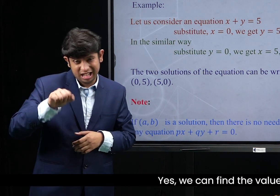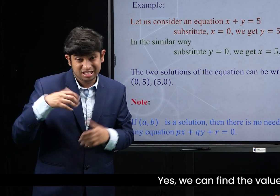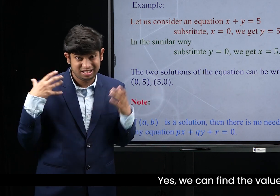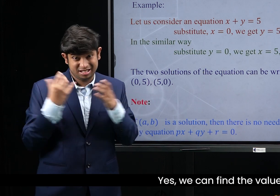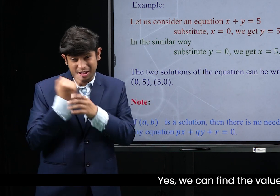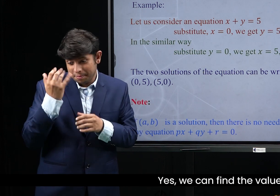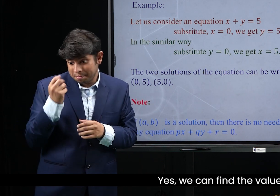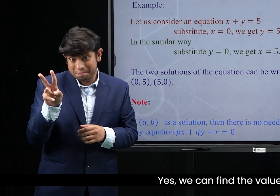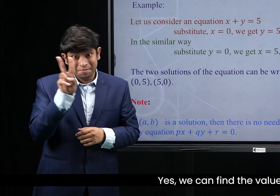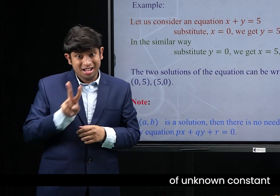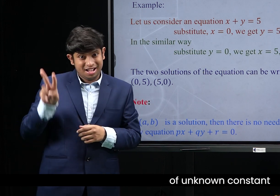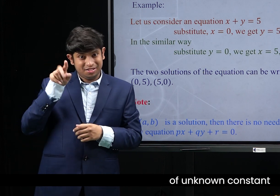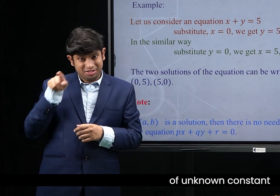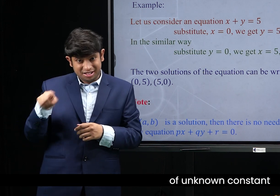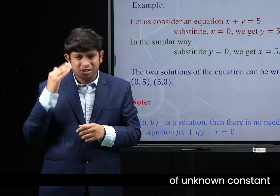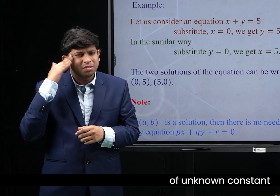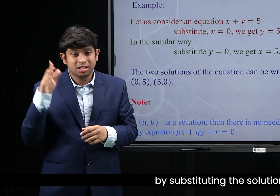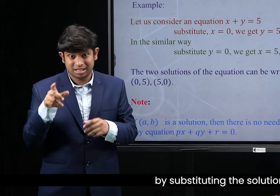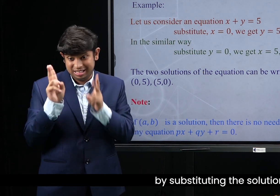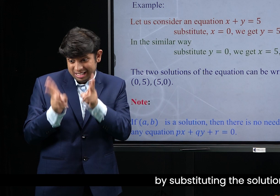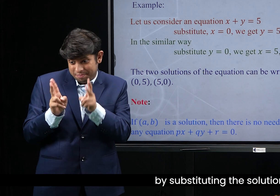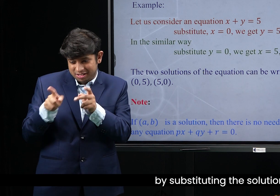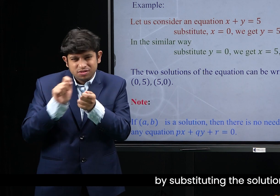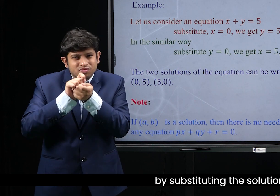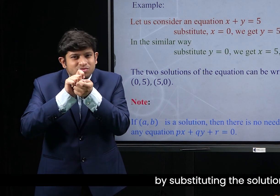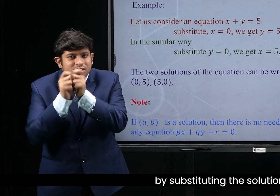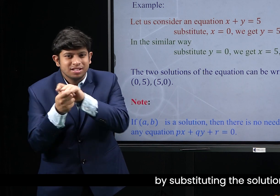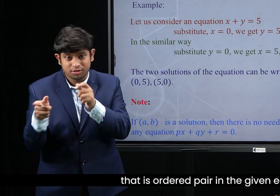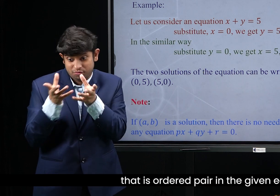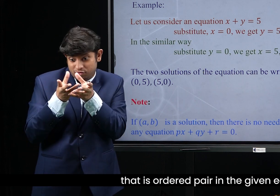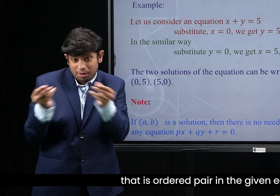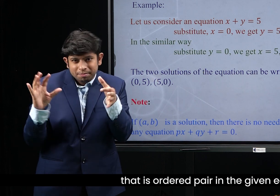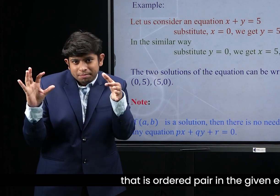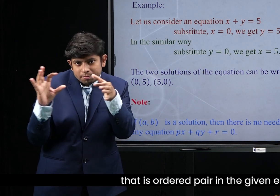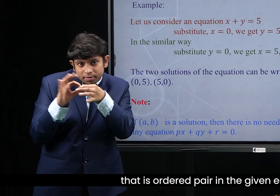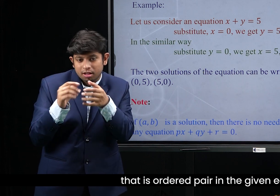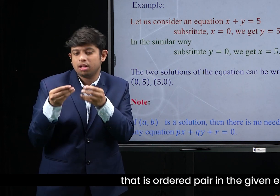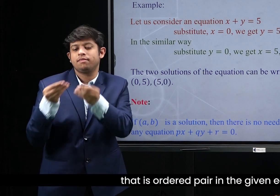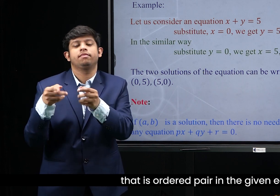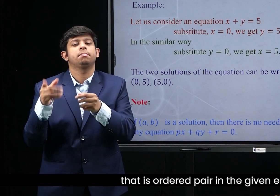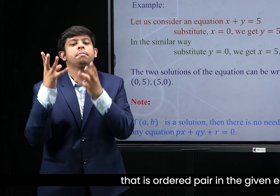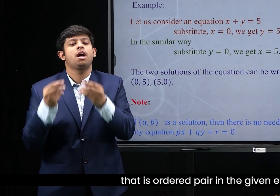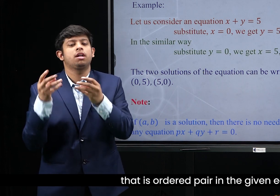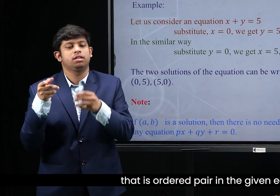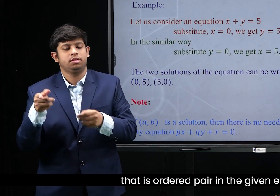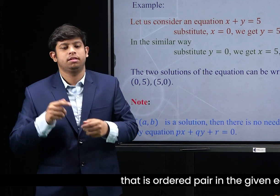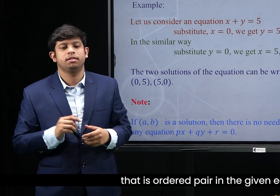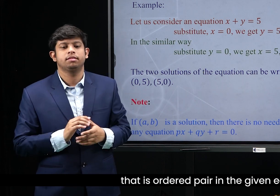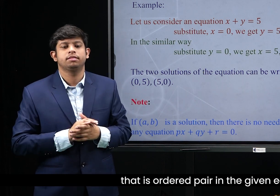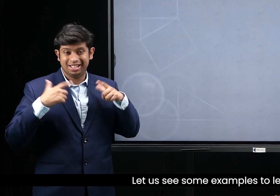Yes, we can find the value of unknown constant by substituting the solution, that is ordered pair, in the given equation. Let